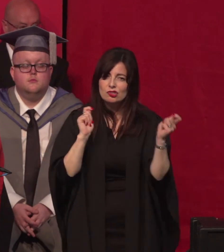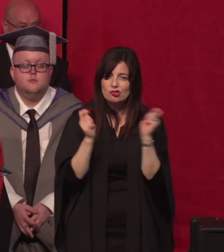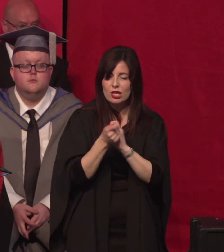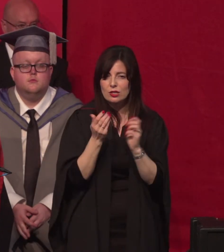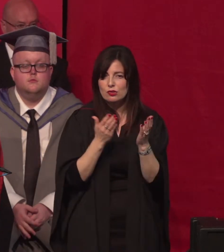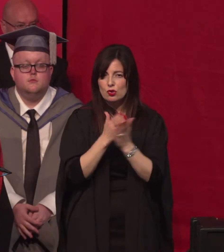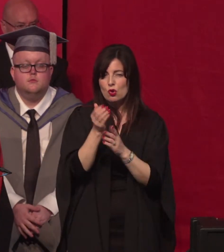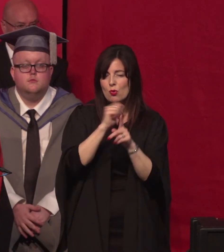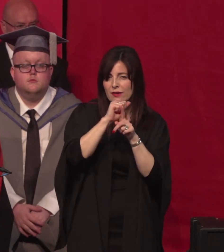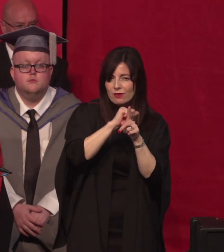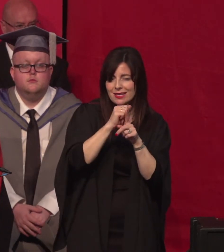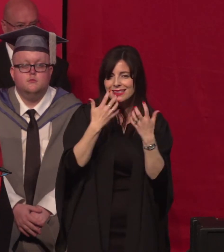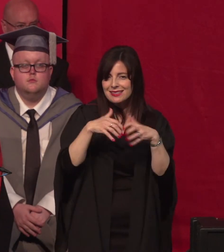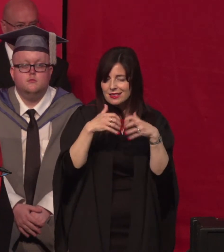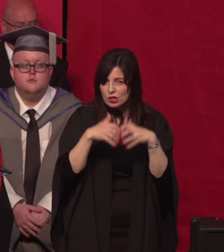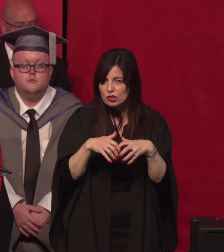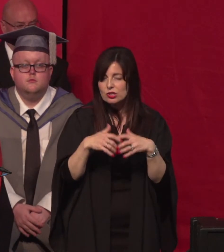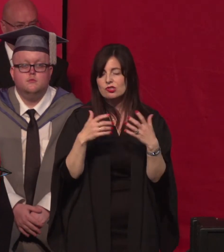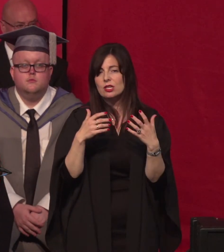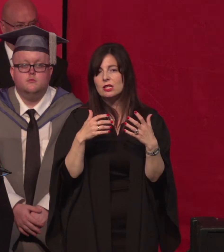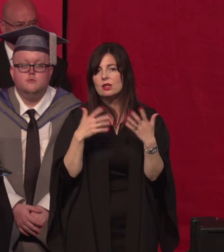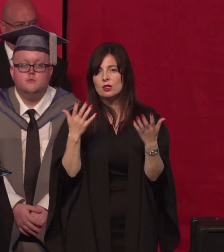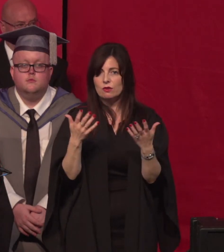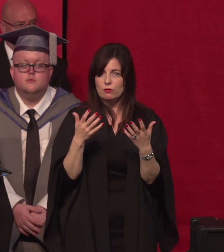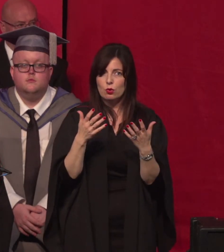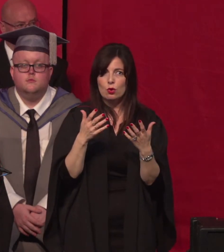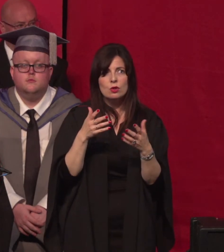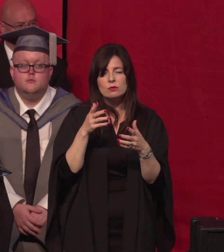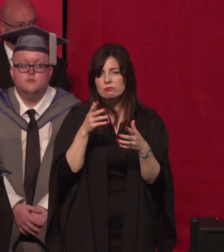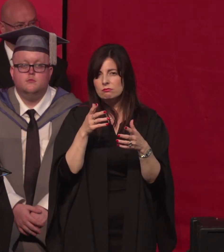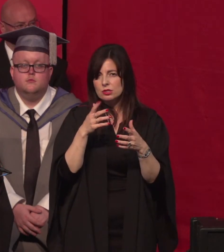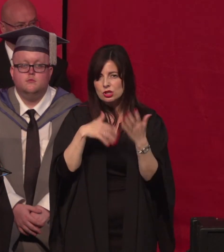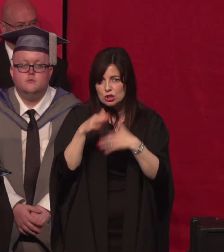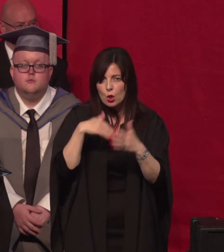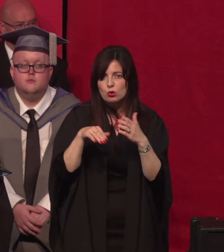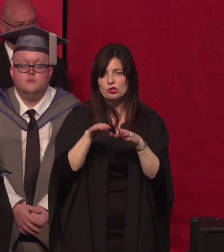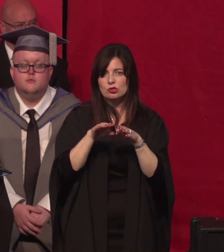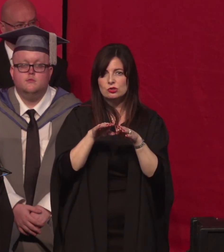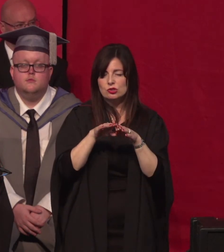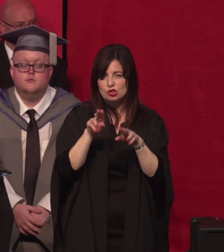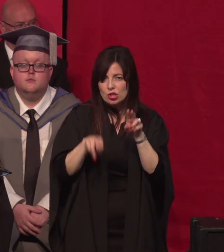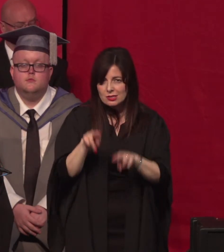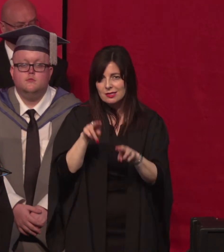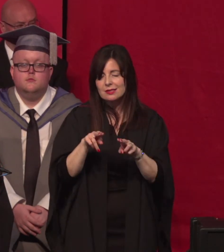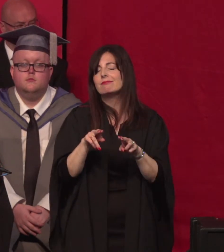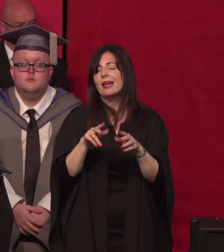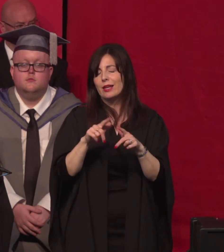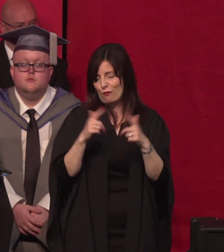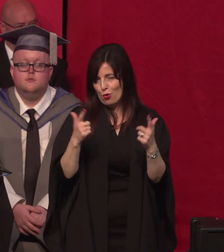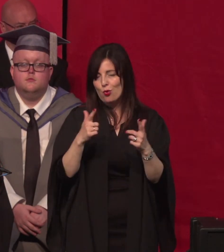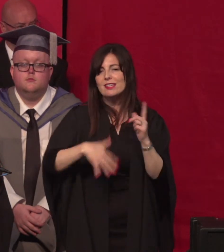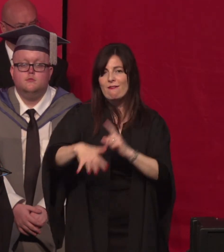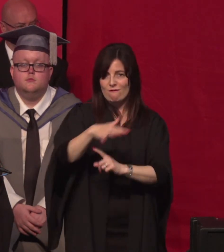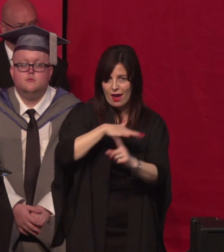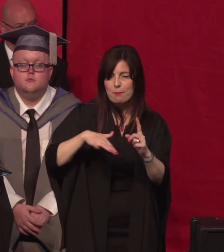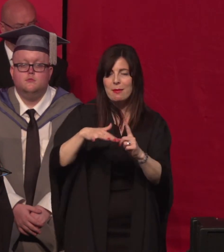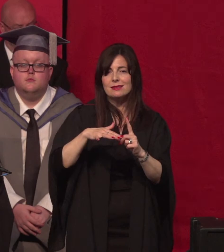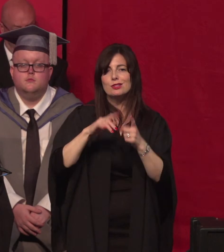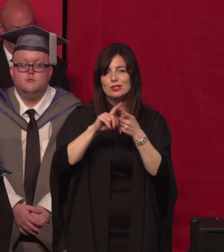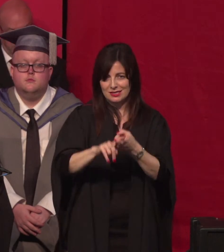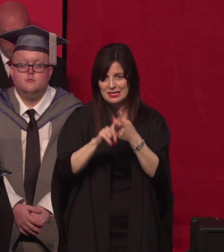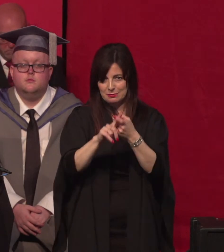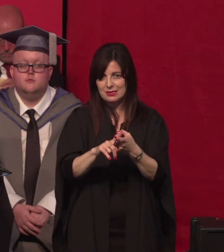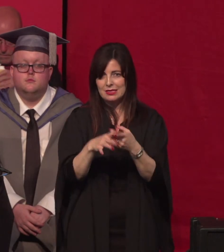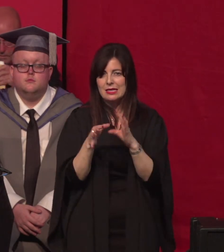advancing technology to treatments to promote social justice and, of course, environmental sustainability. Because together